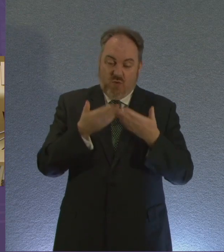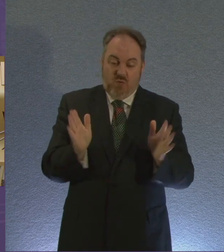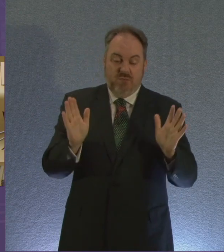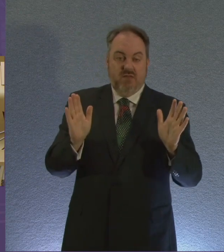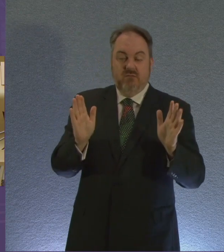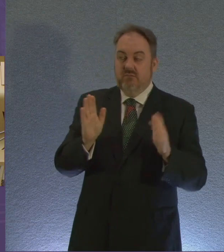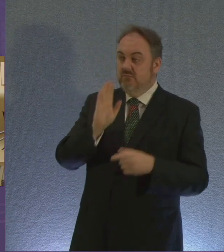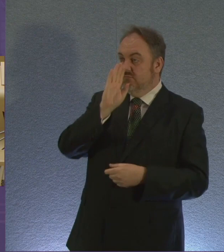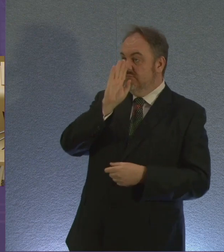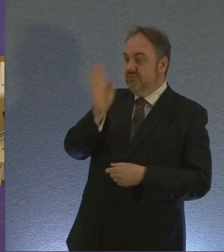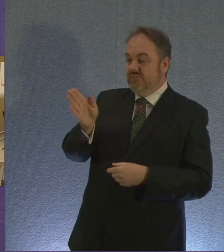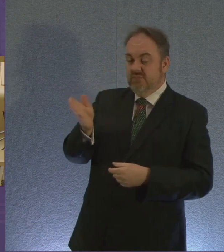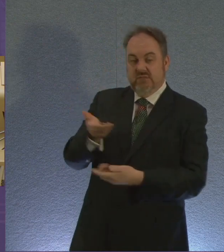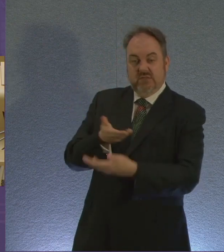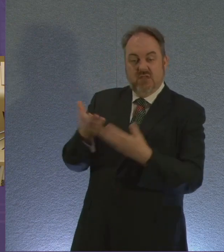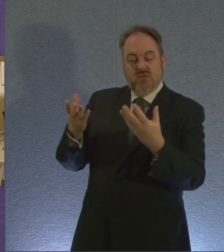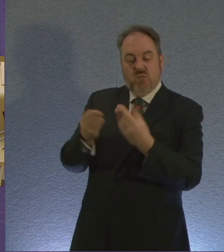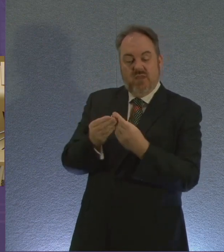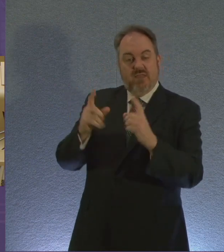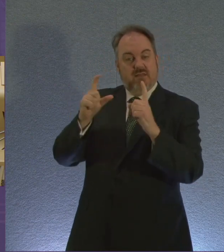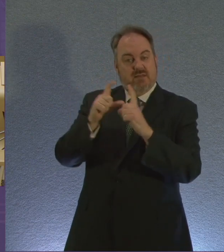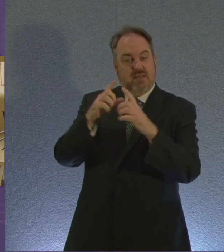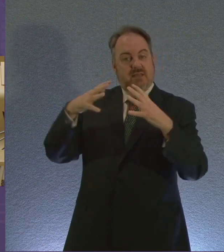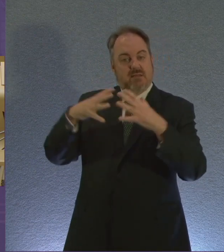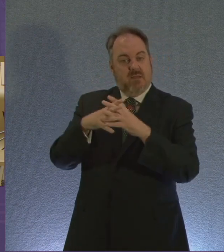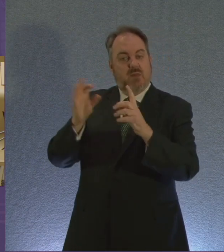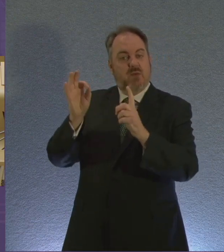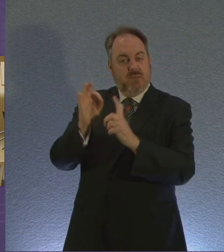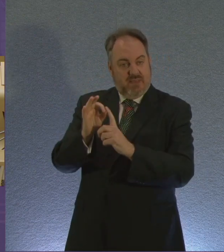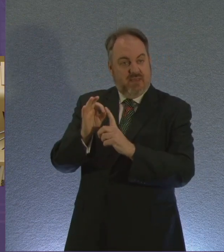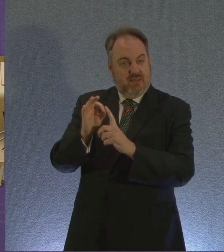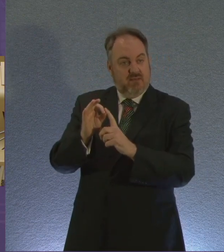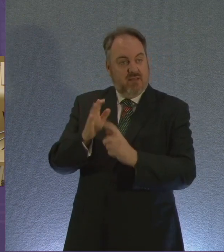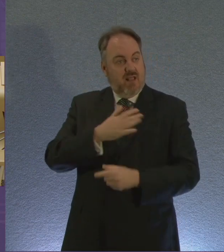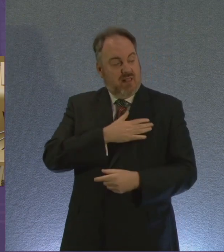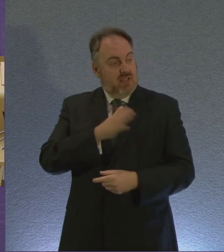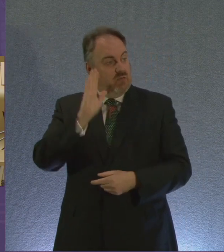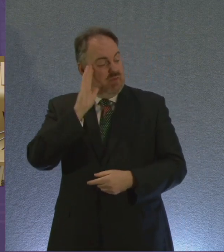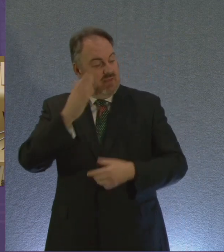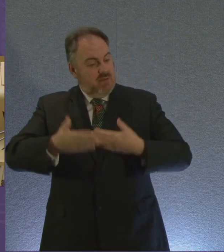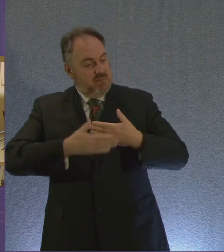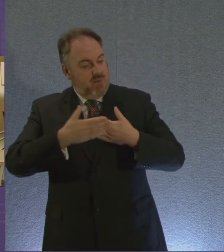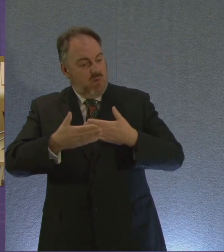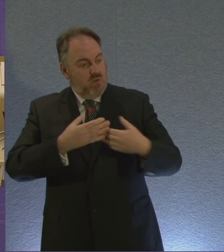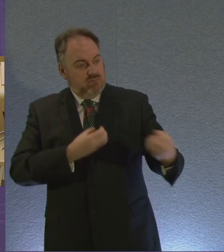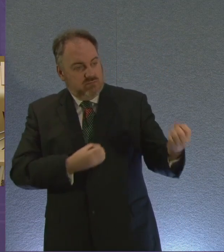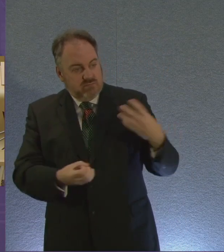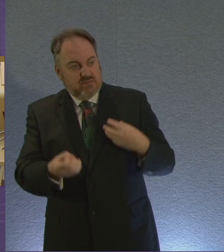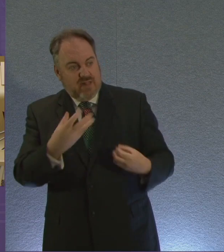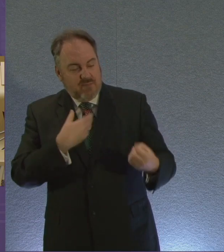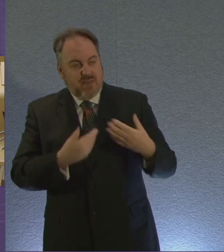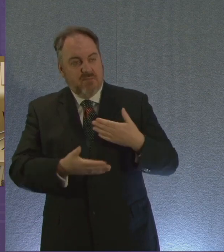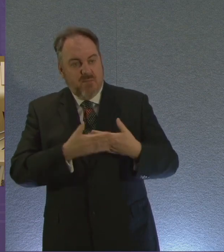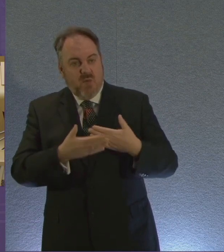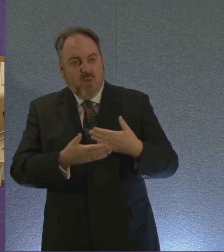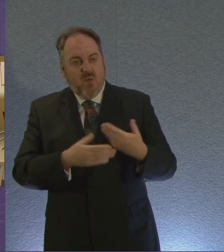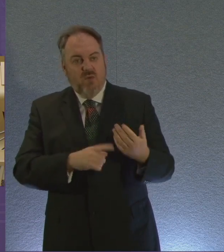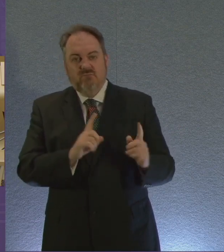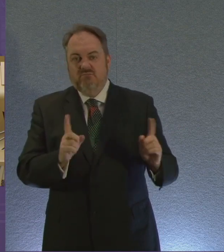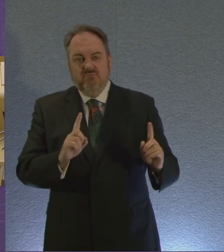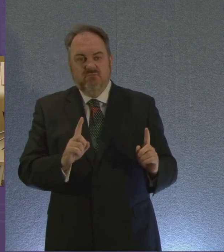DWP, and I'd like her to expand on those and tell us in what way they're